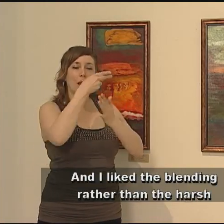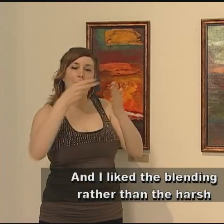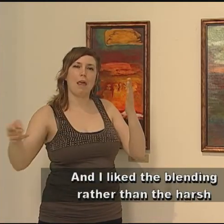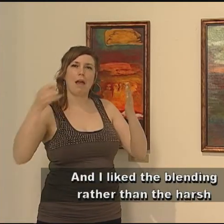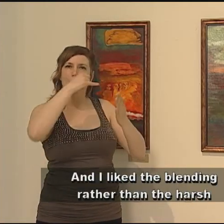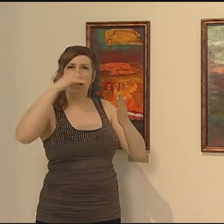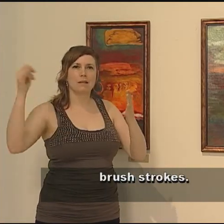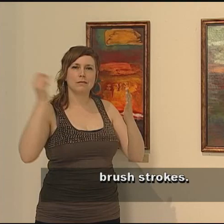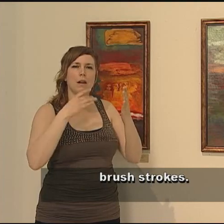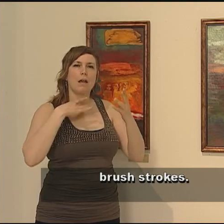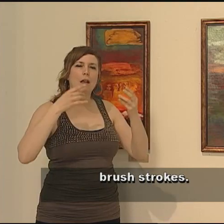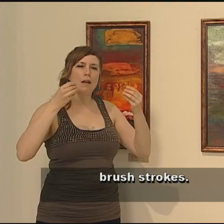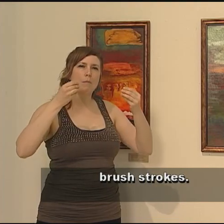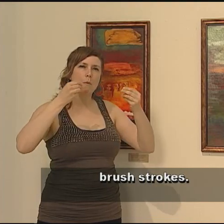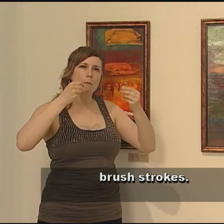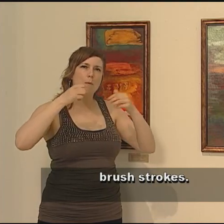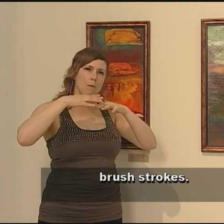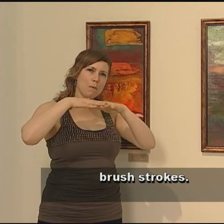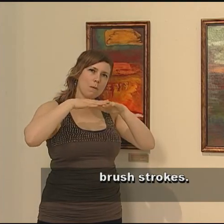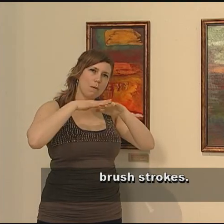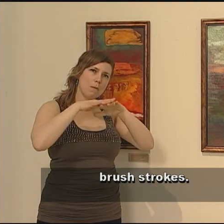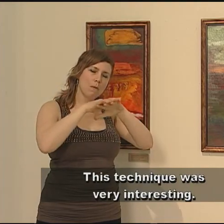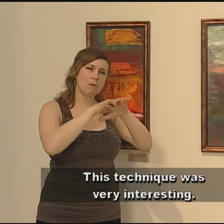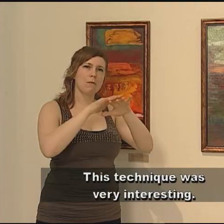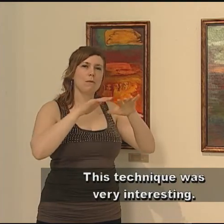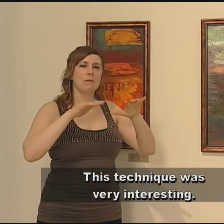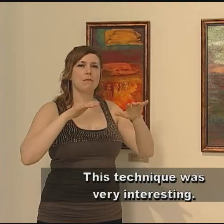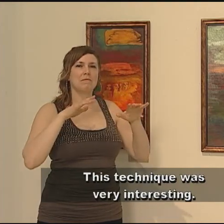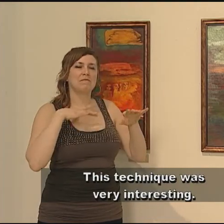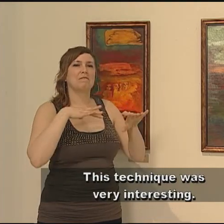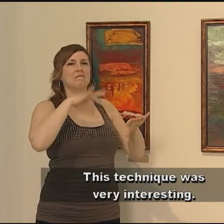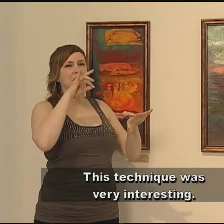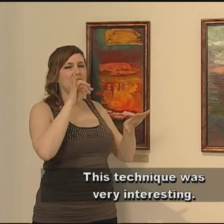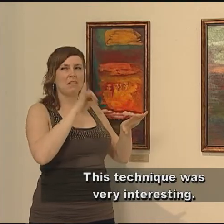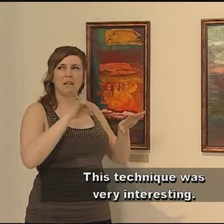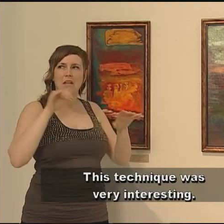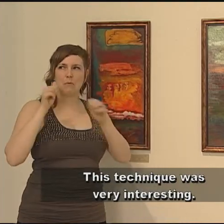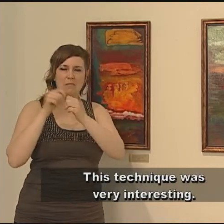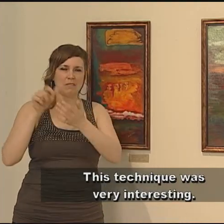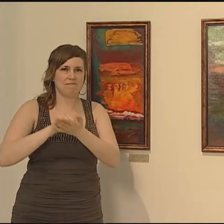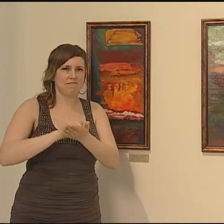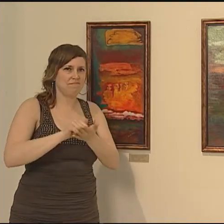the blending rather than the harsh brush strokes. This technique was very interesting.